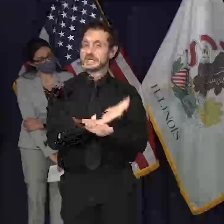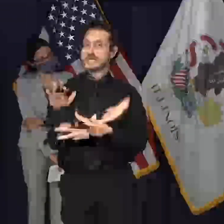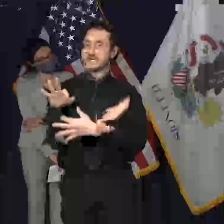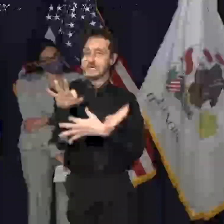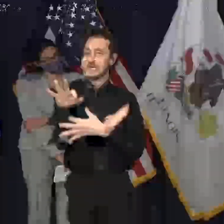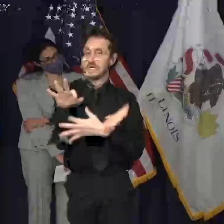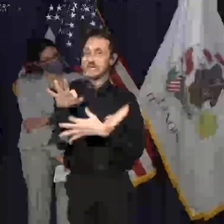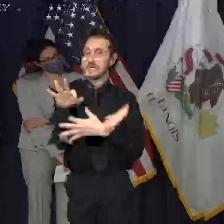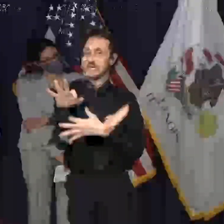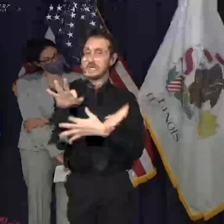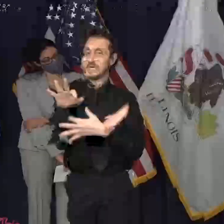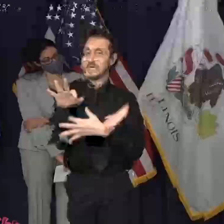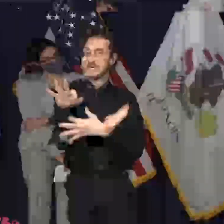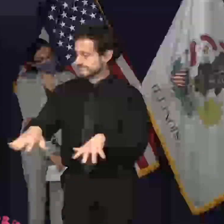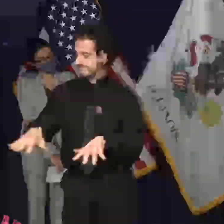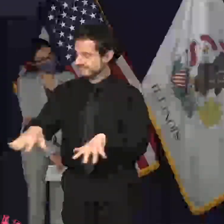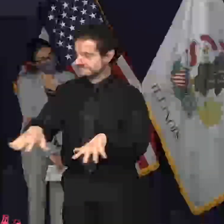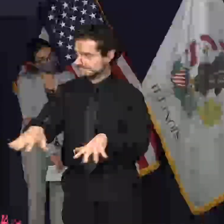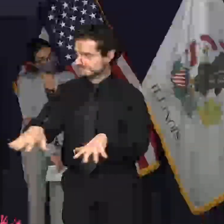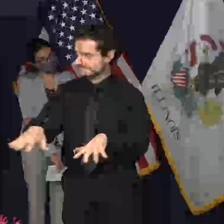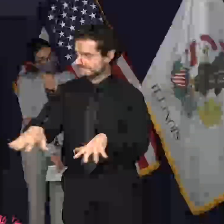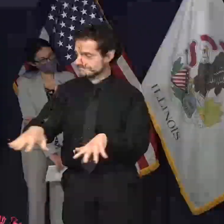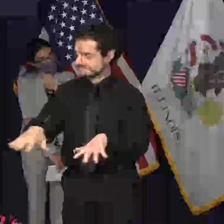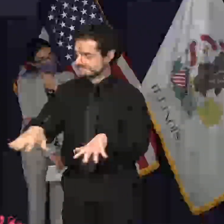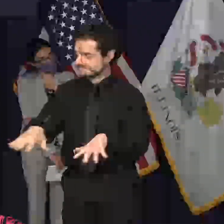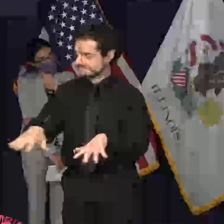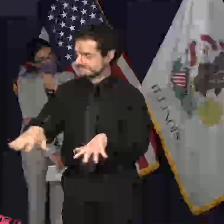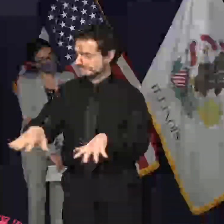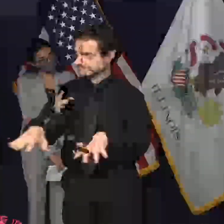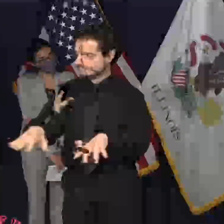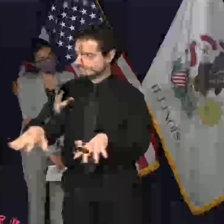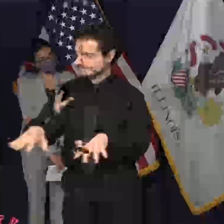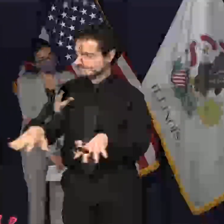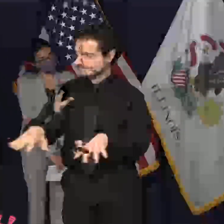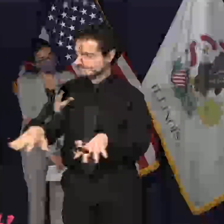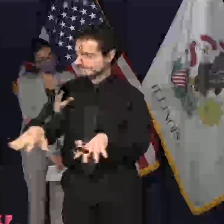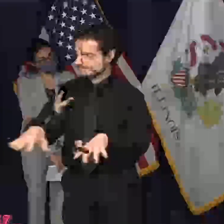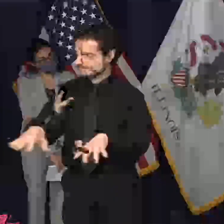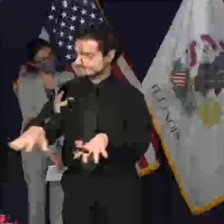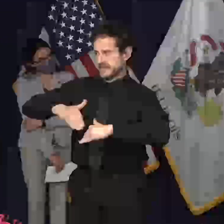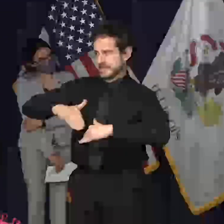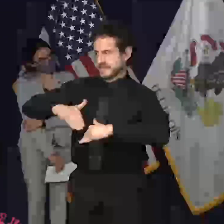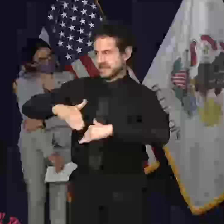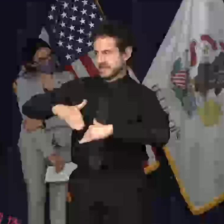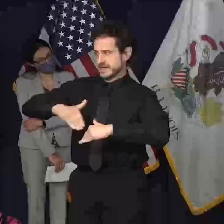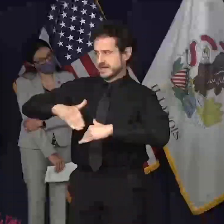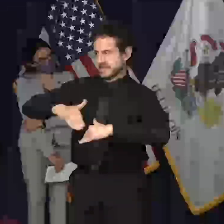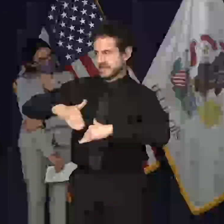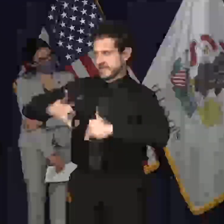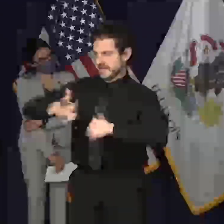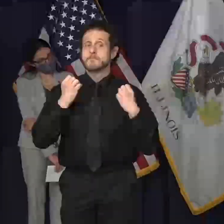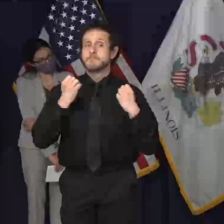seen that at least before there is a vaccine, there are lots of entrepreneurs who have started